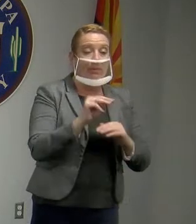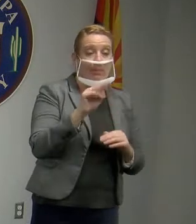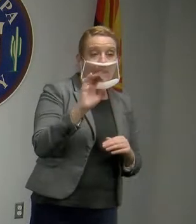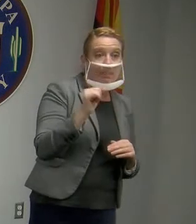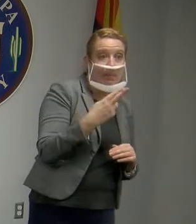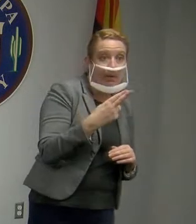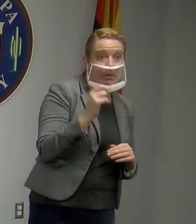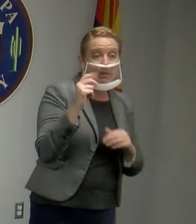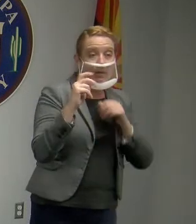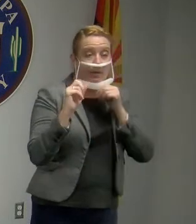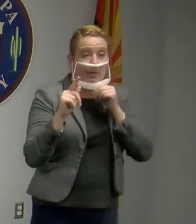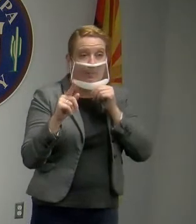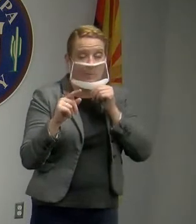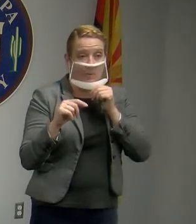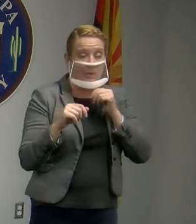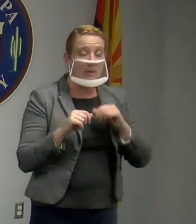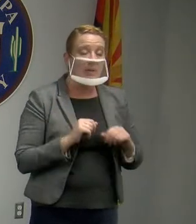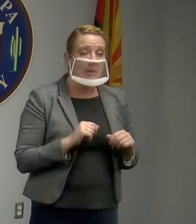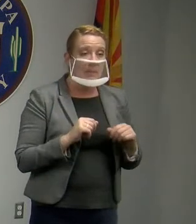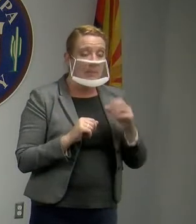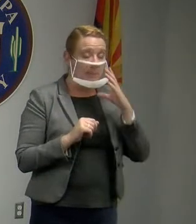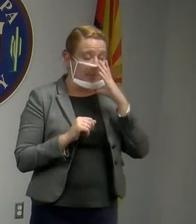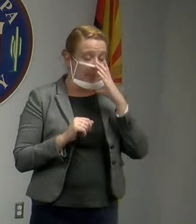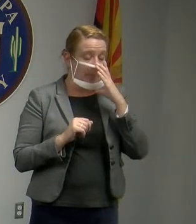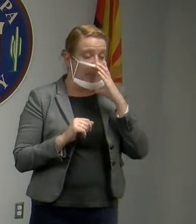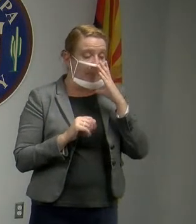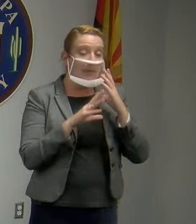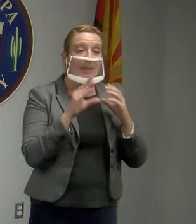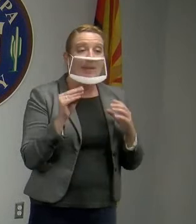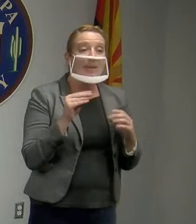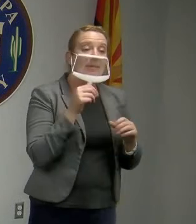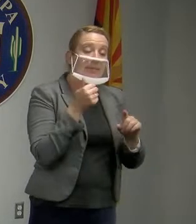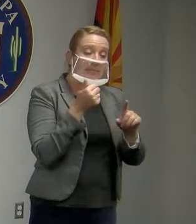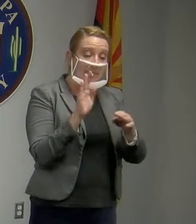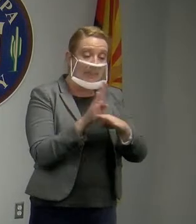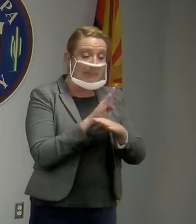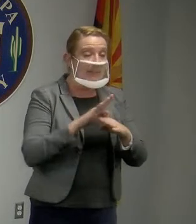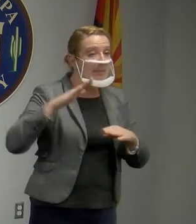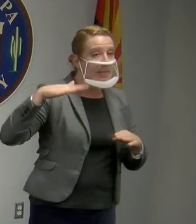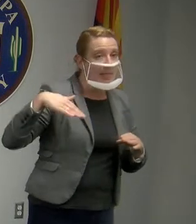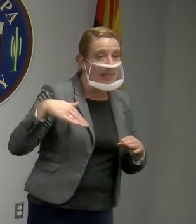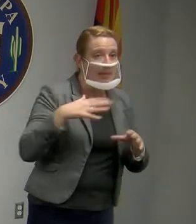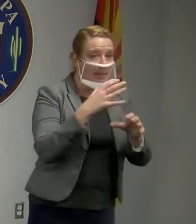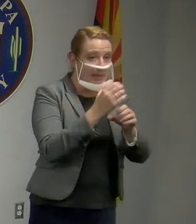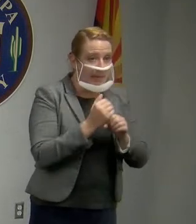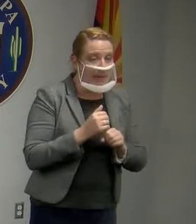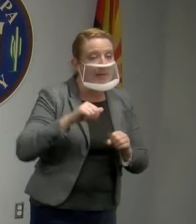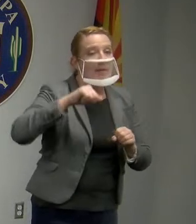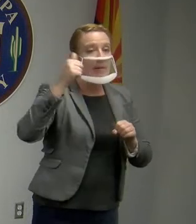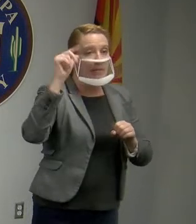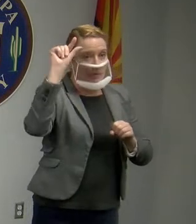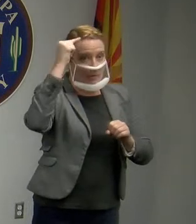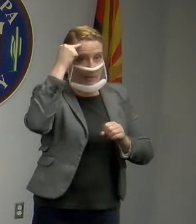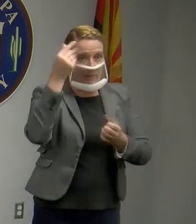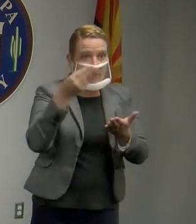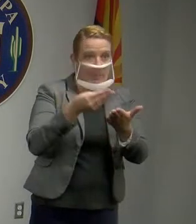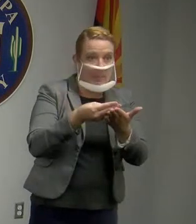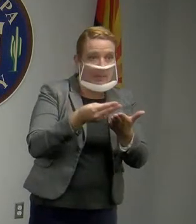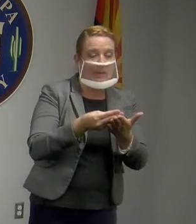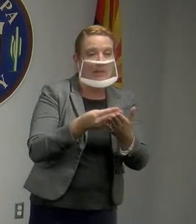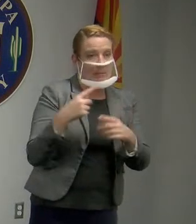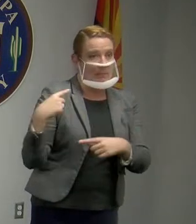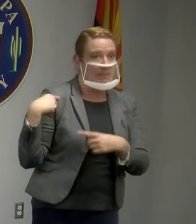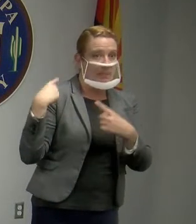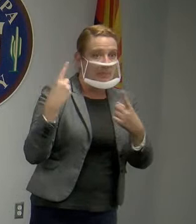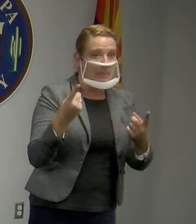did not get any other COVID-related government assistance to stay afloat during this time. So if